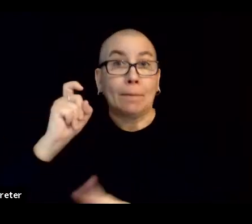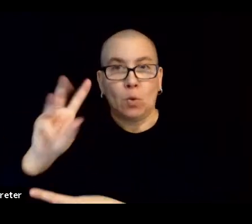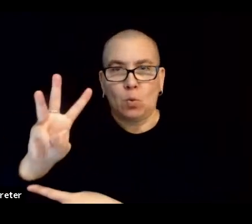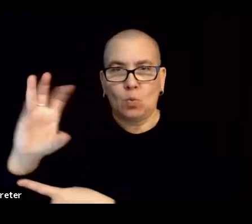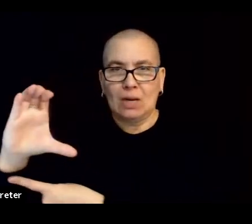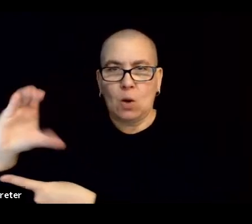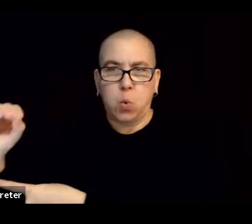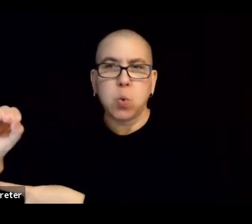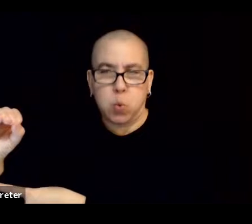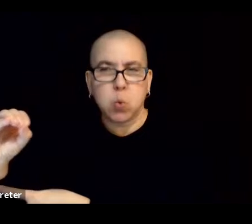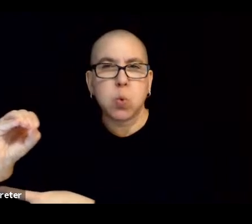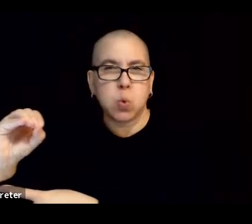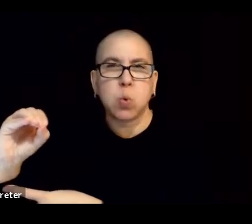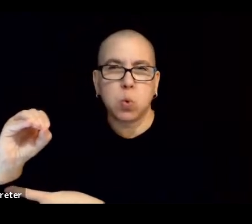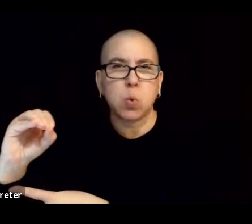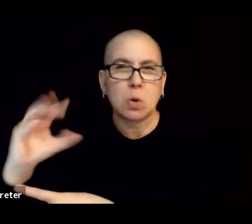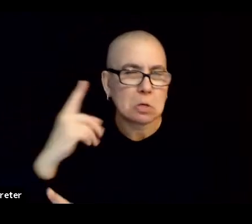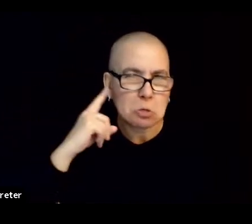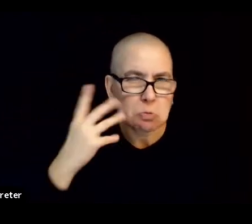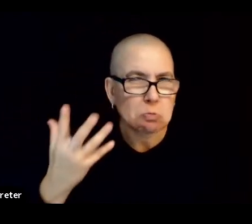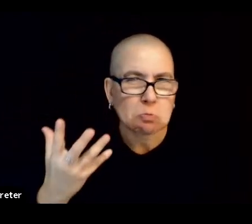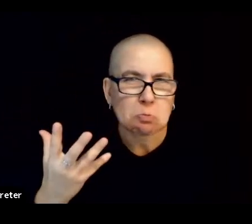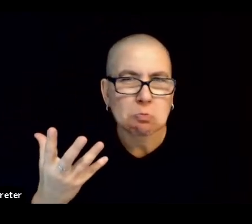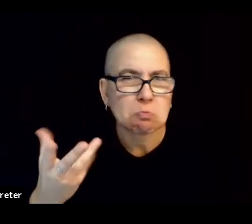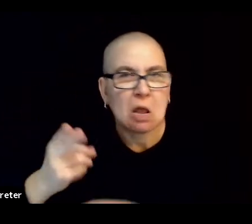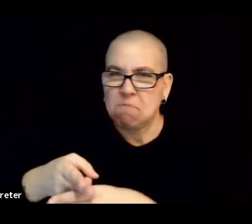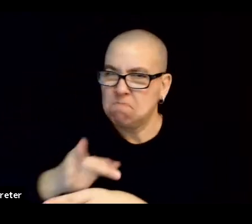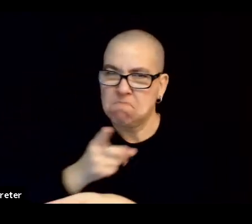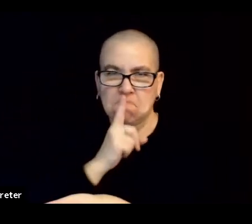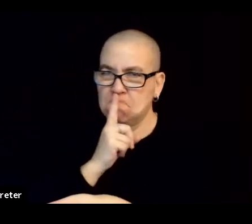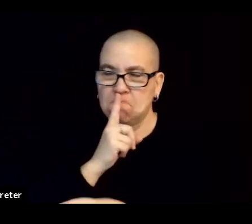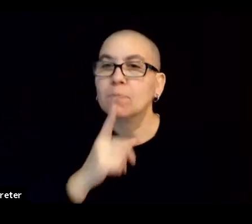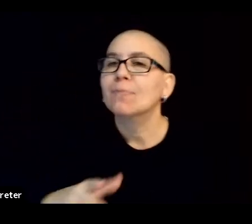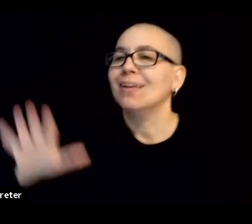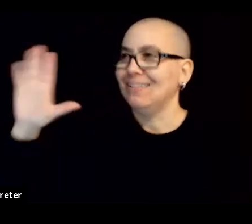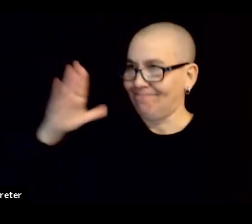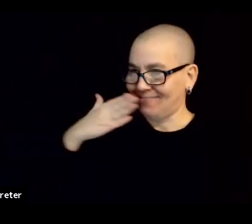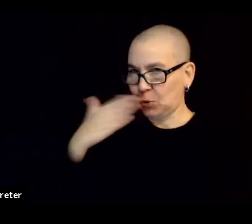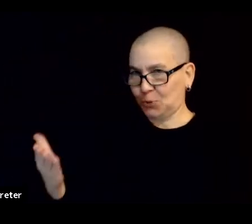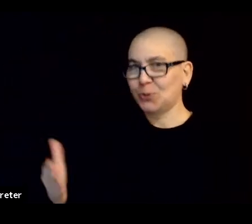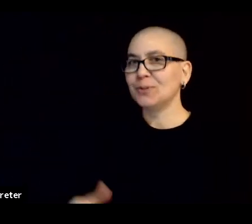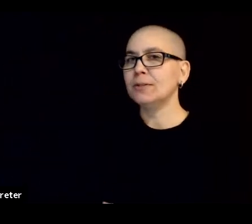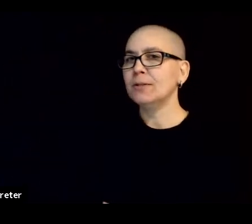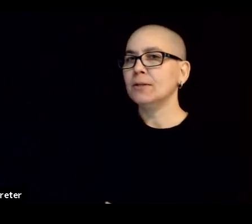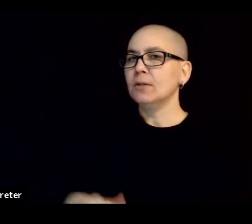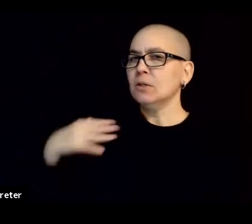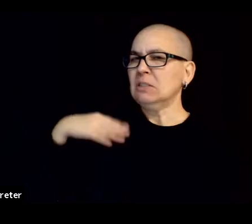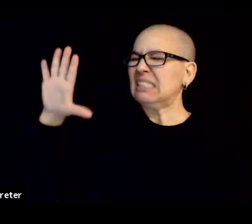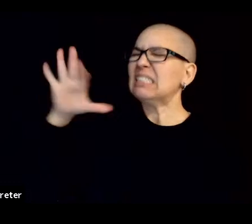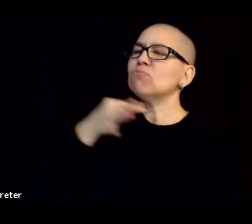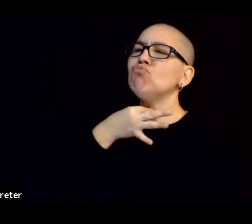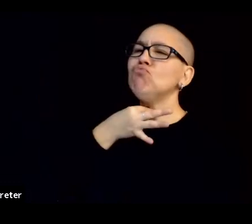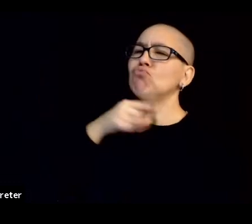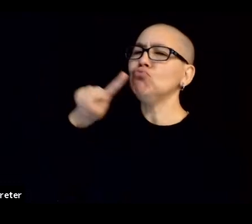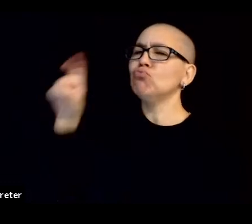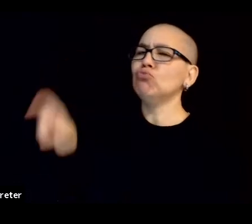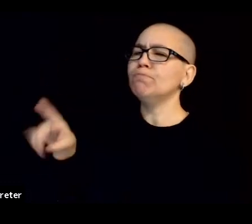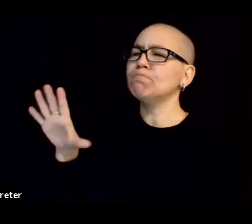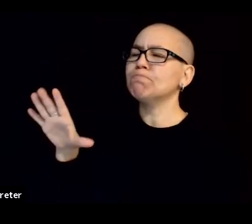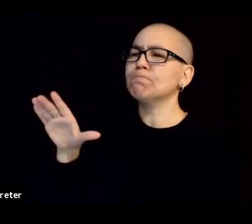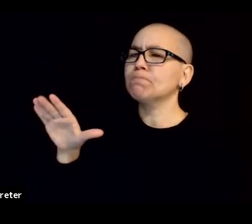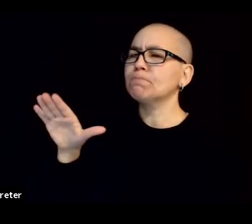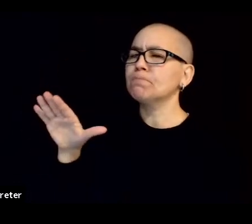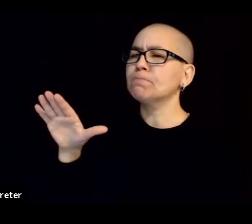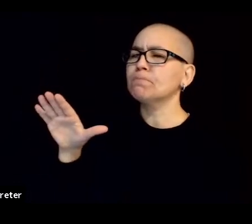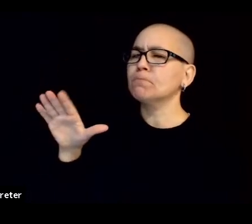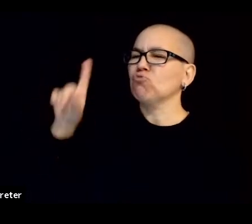for taking my questions. Just my first one's probably pretty quick and just kind of a clarification. Governor, you mentioned that we're getting currently